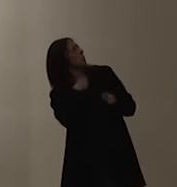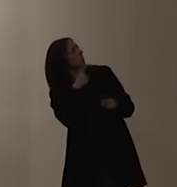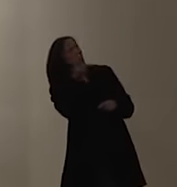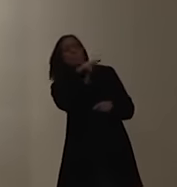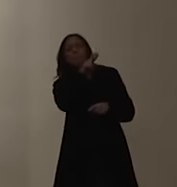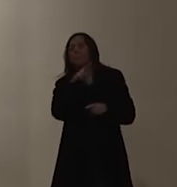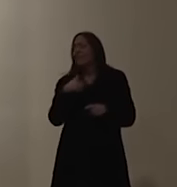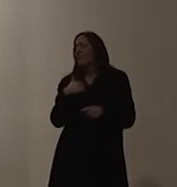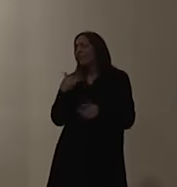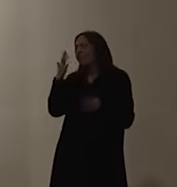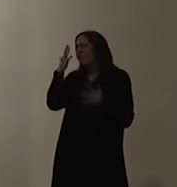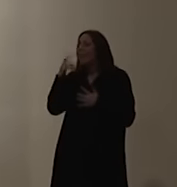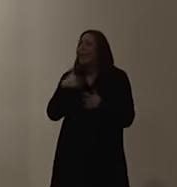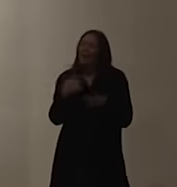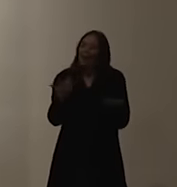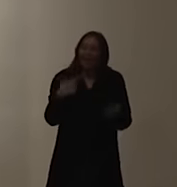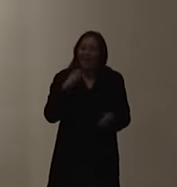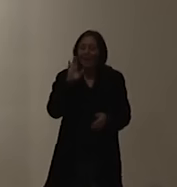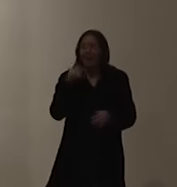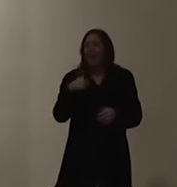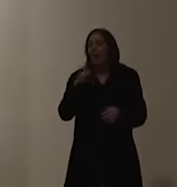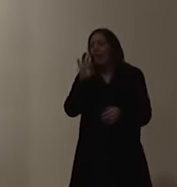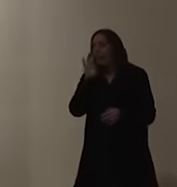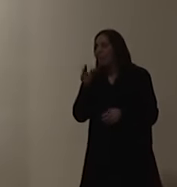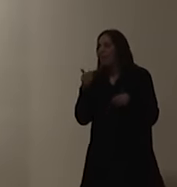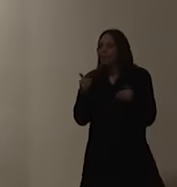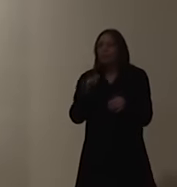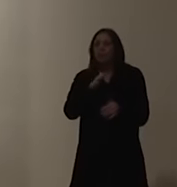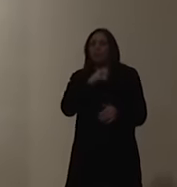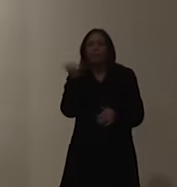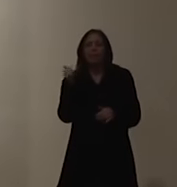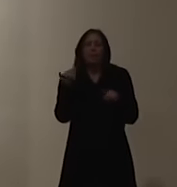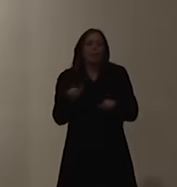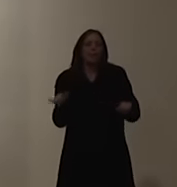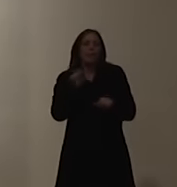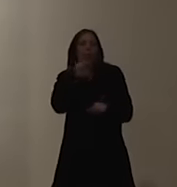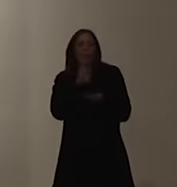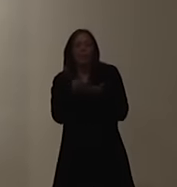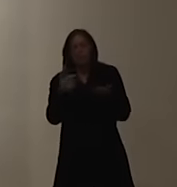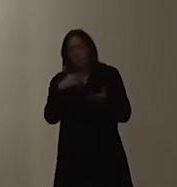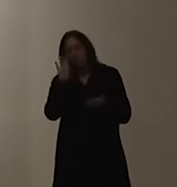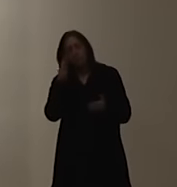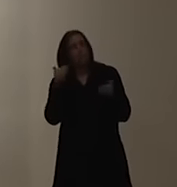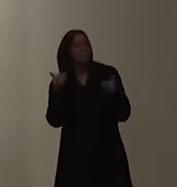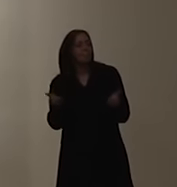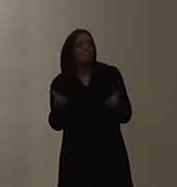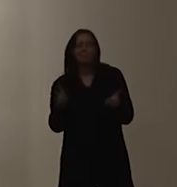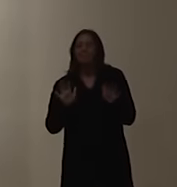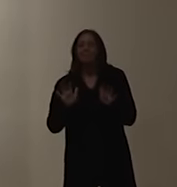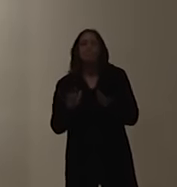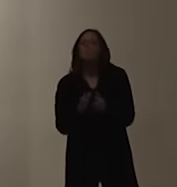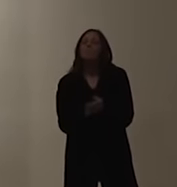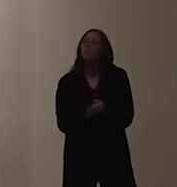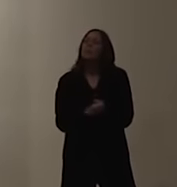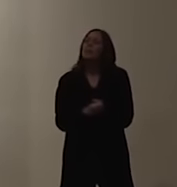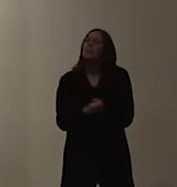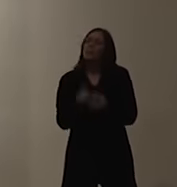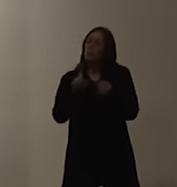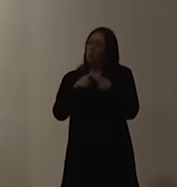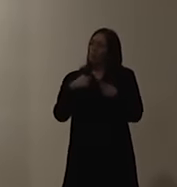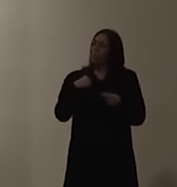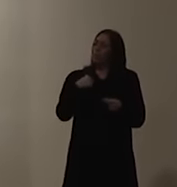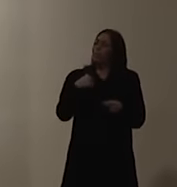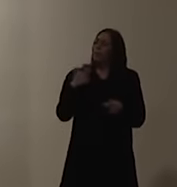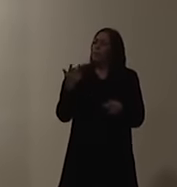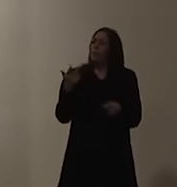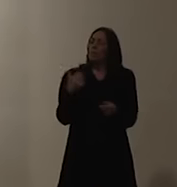do this, but I'm gonna do it anyway, that some people who you might